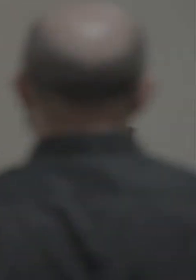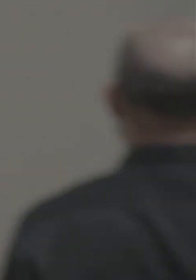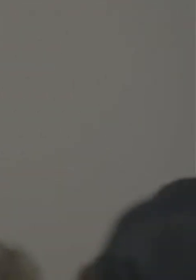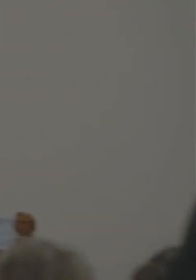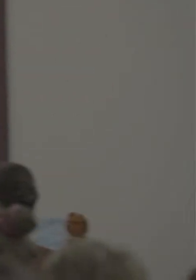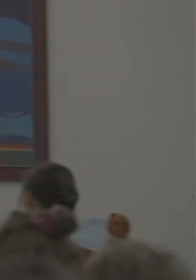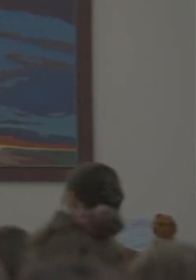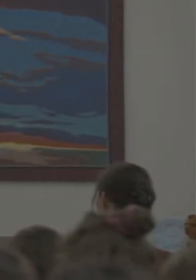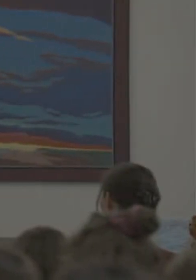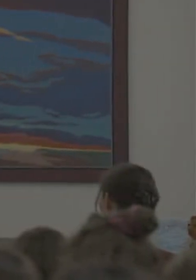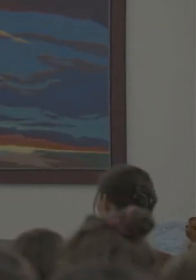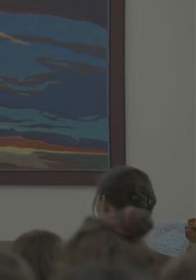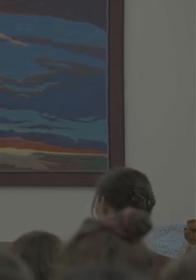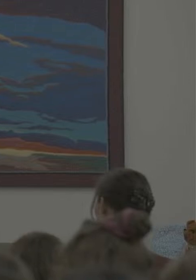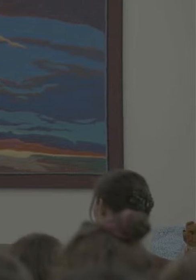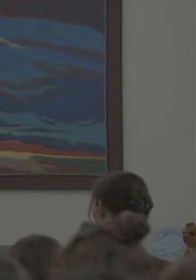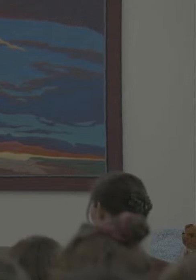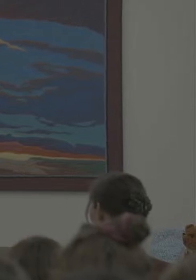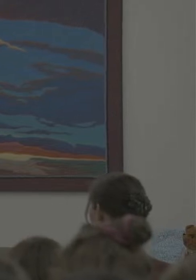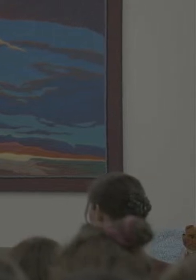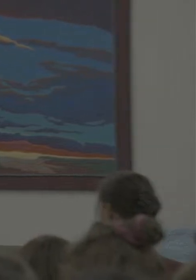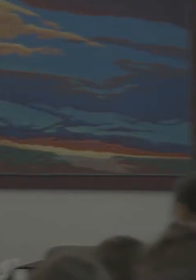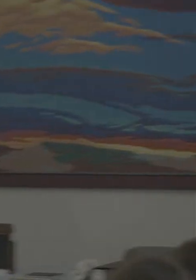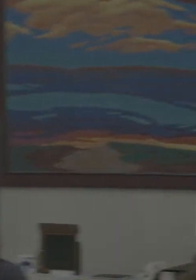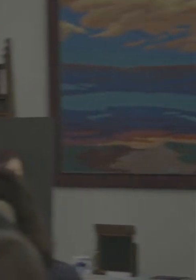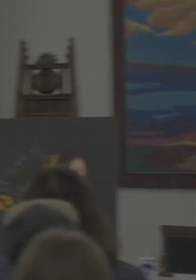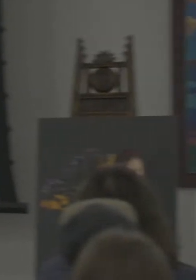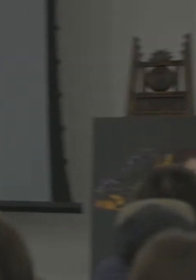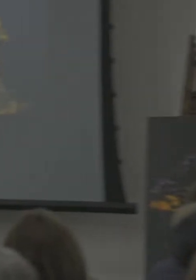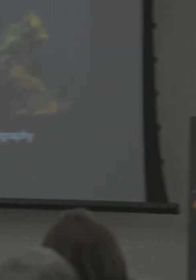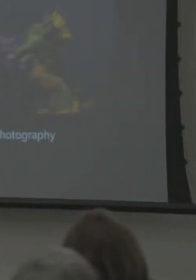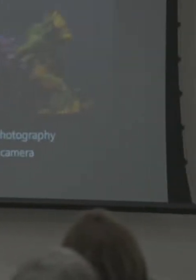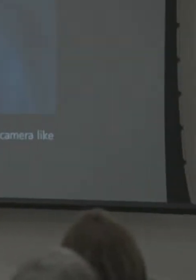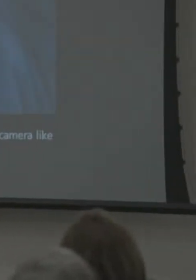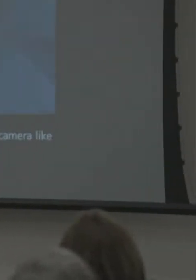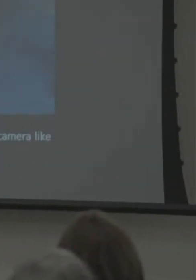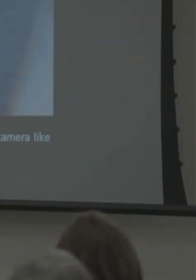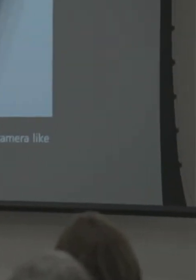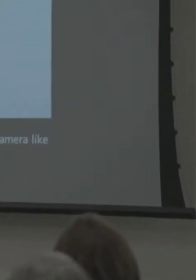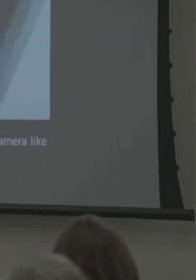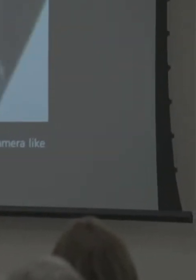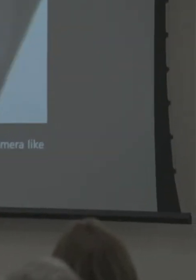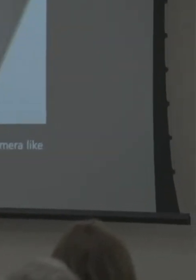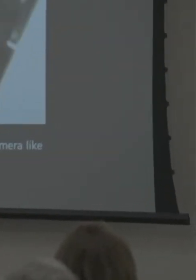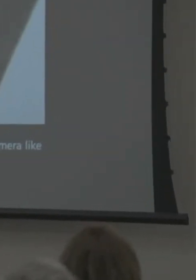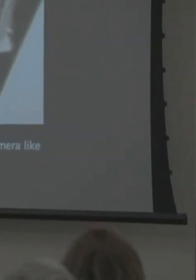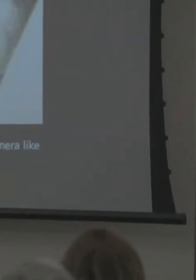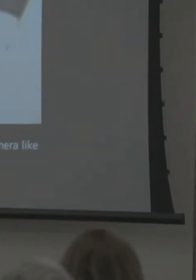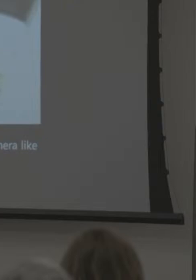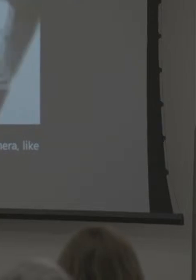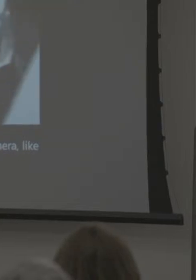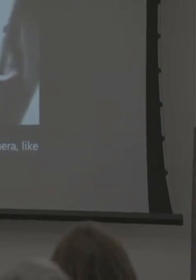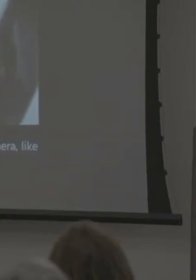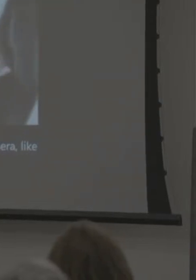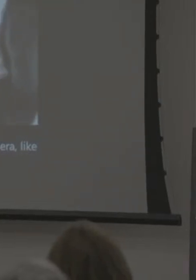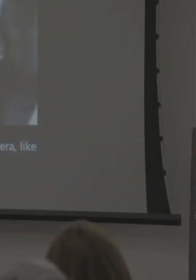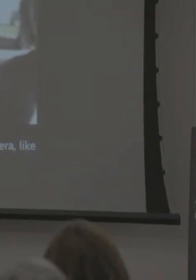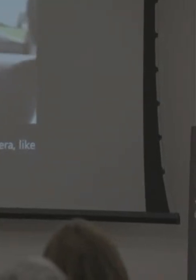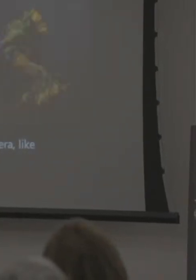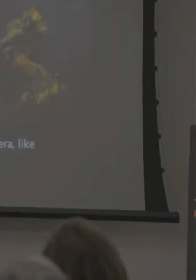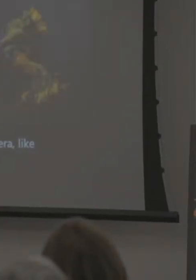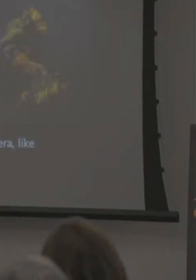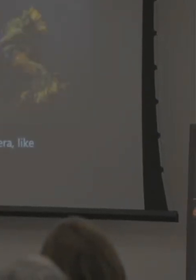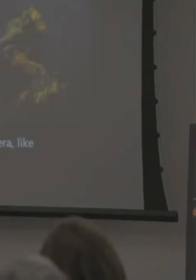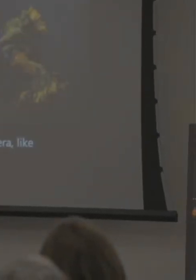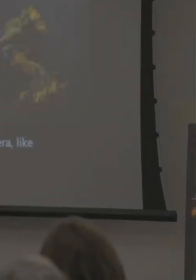interested in photography ever since I was a little girl. I don't like being in front of the camera, I like being behind it. So I was in the dark room from grade